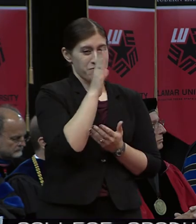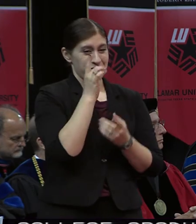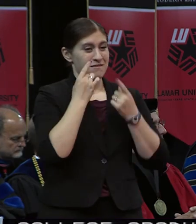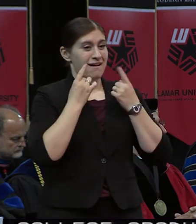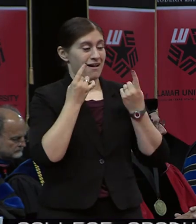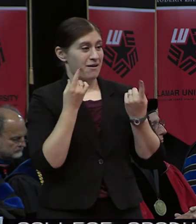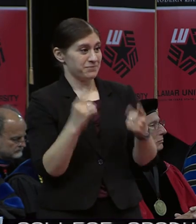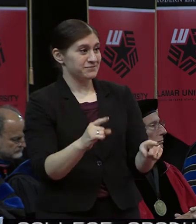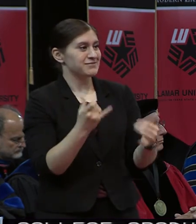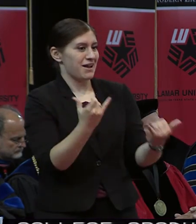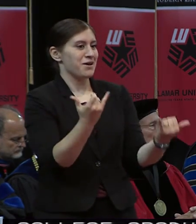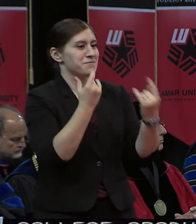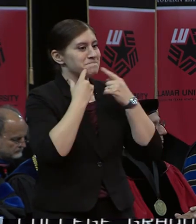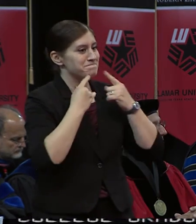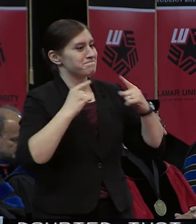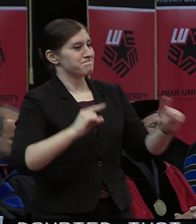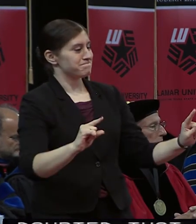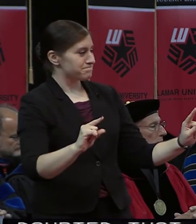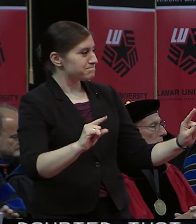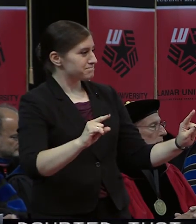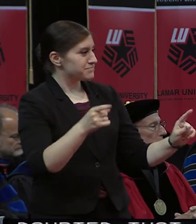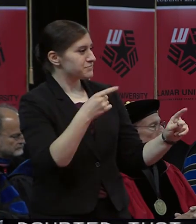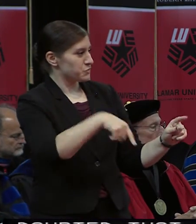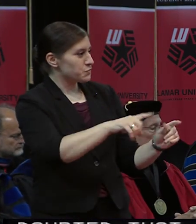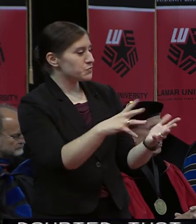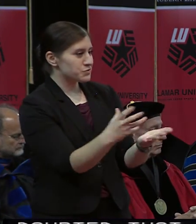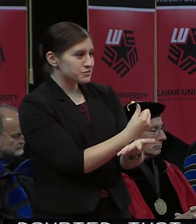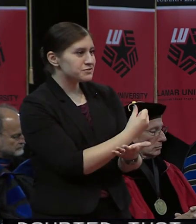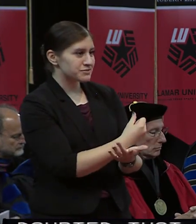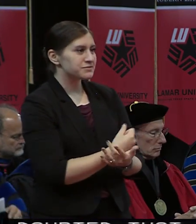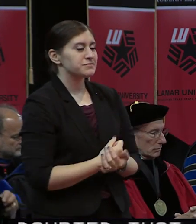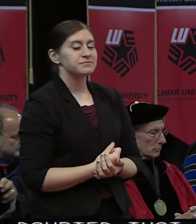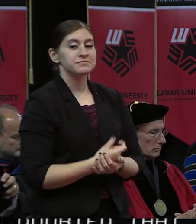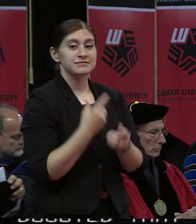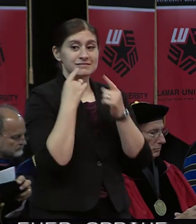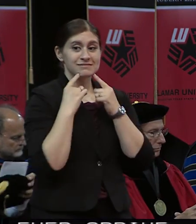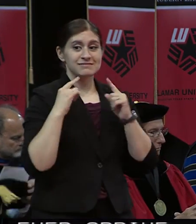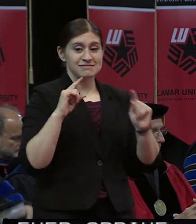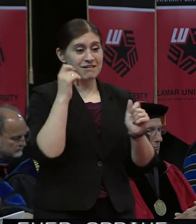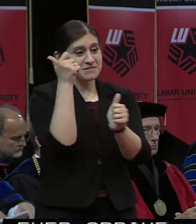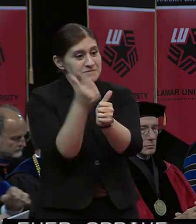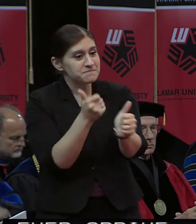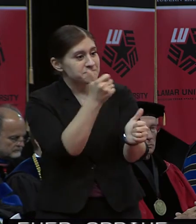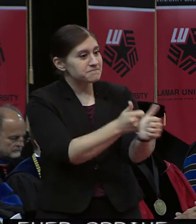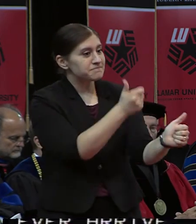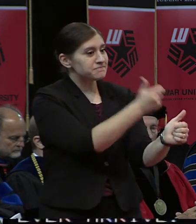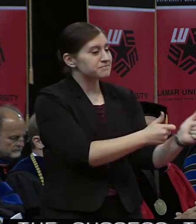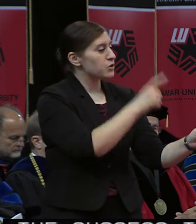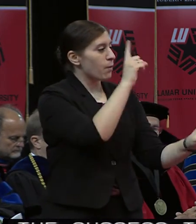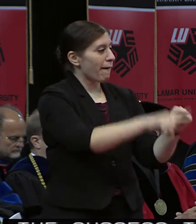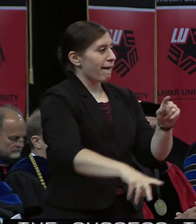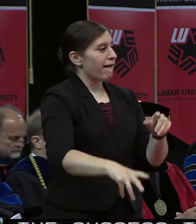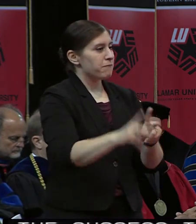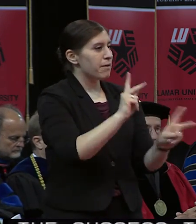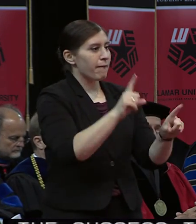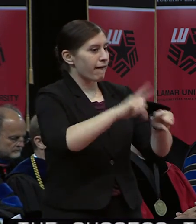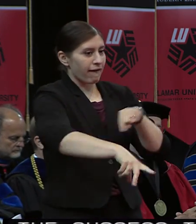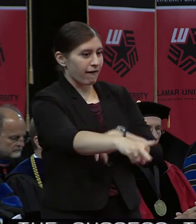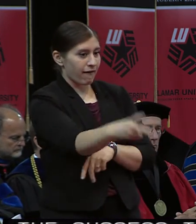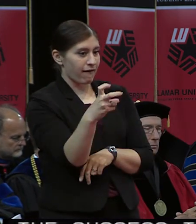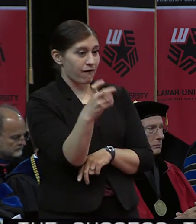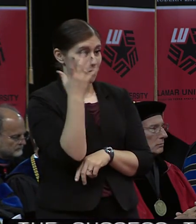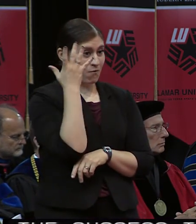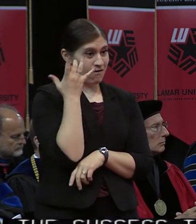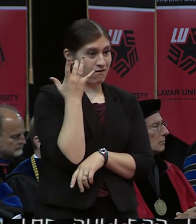It has, and you own it. The success that each of you has earned cannot be taken from you.